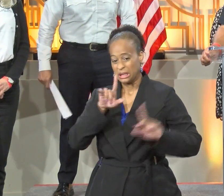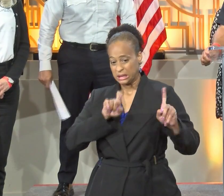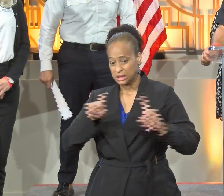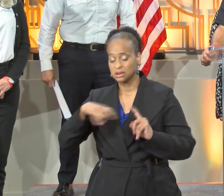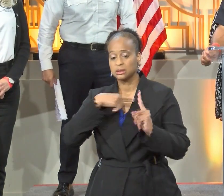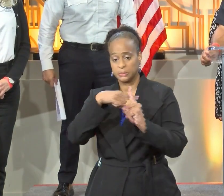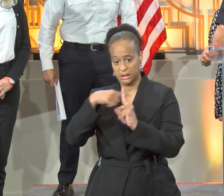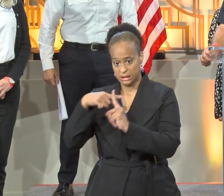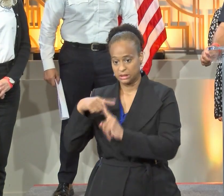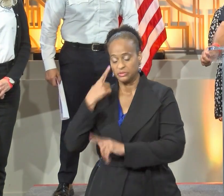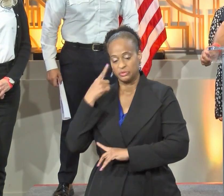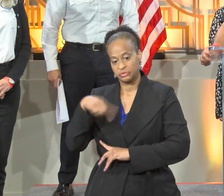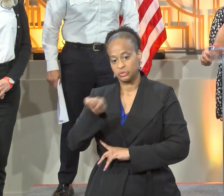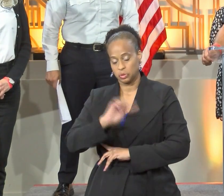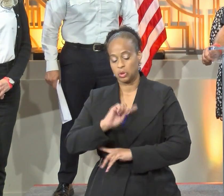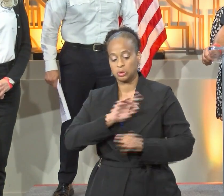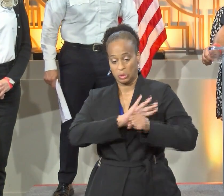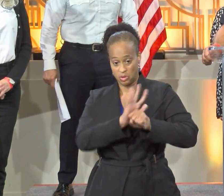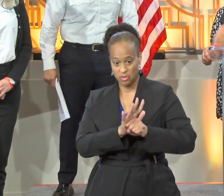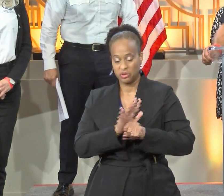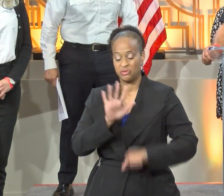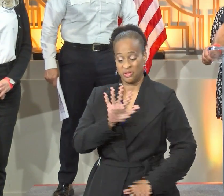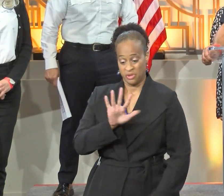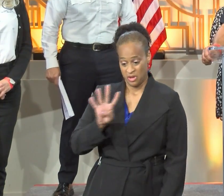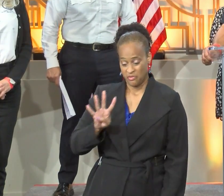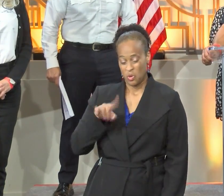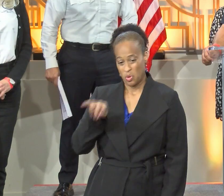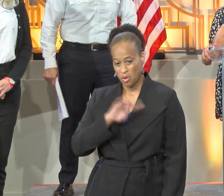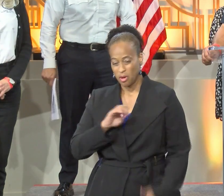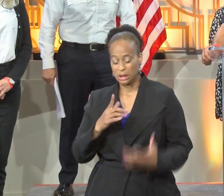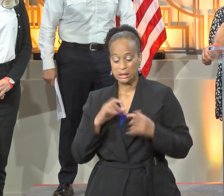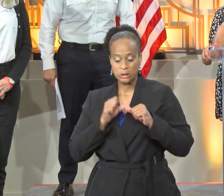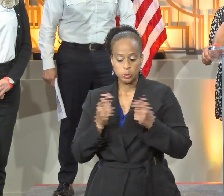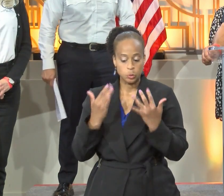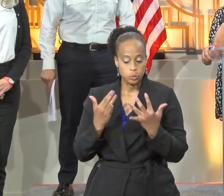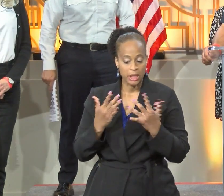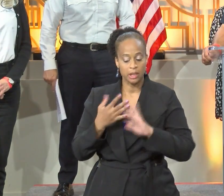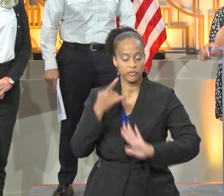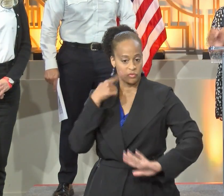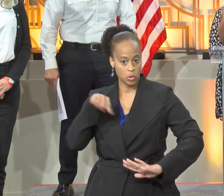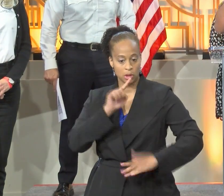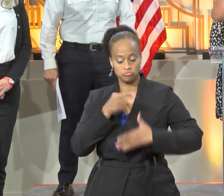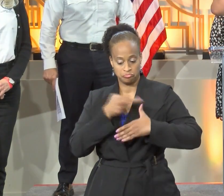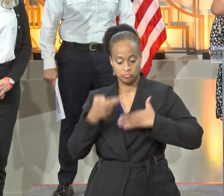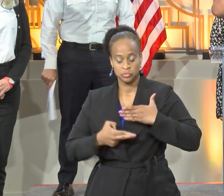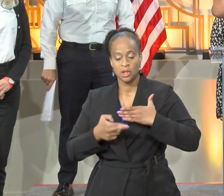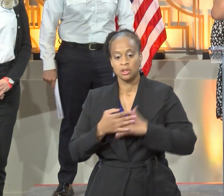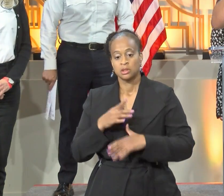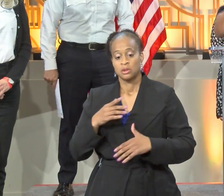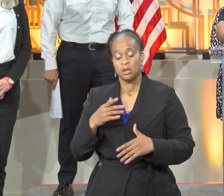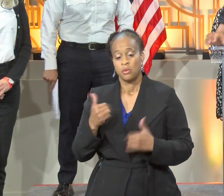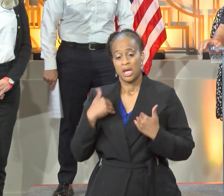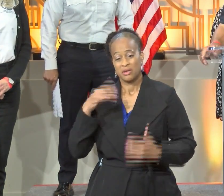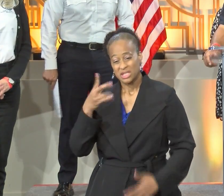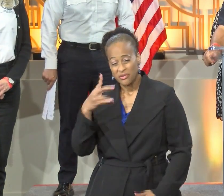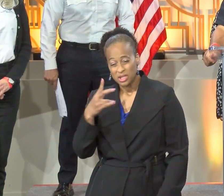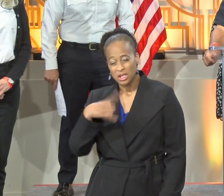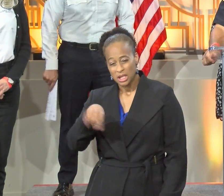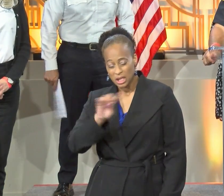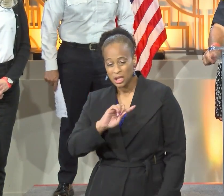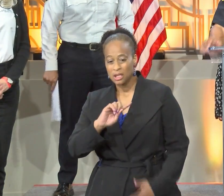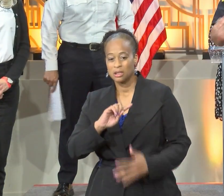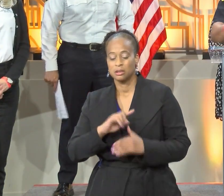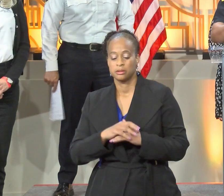for COVID-19, and 54 are pending results. We have 17 of our civilian teammates that